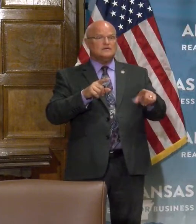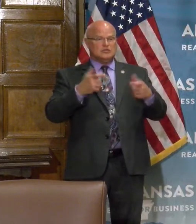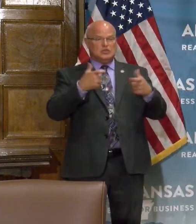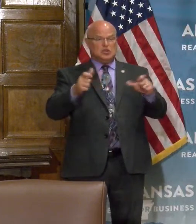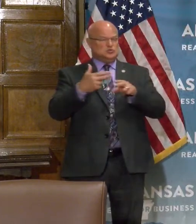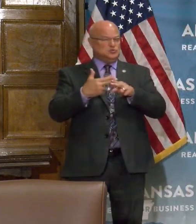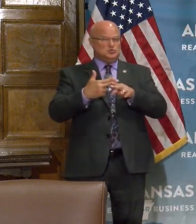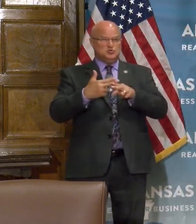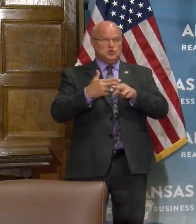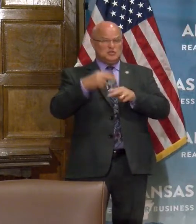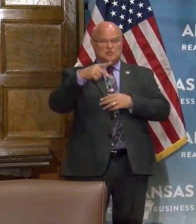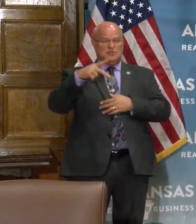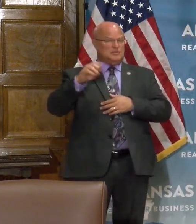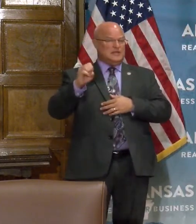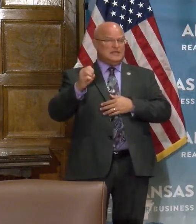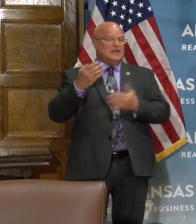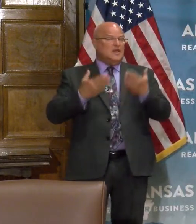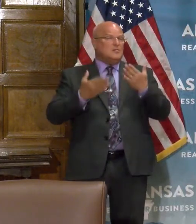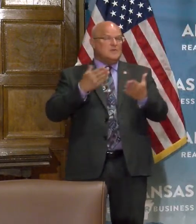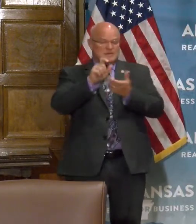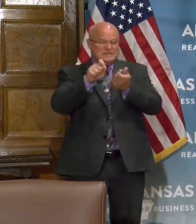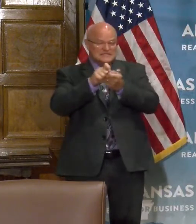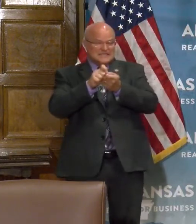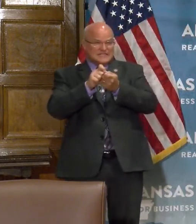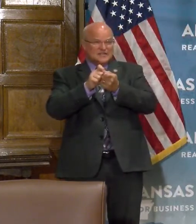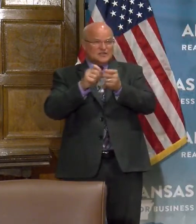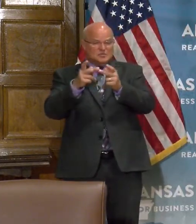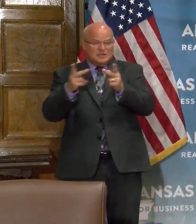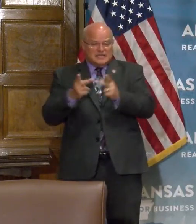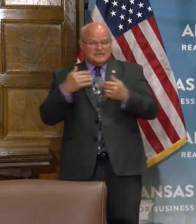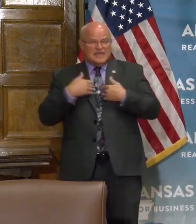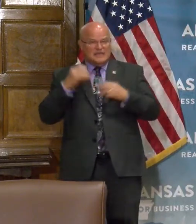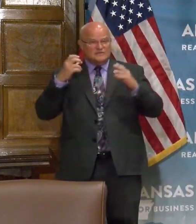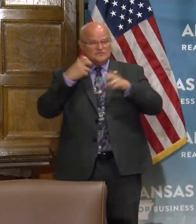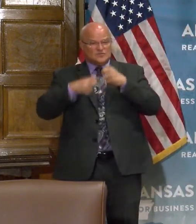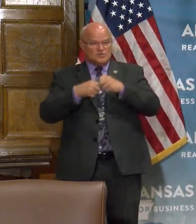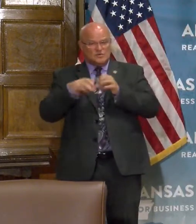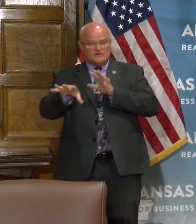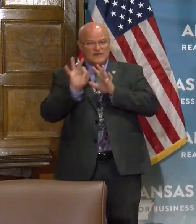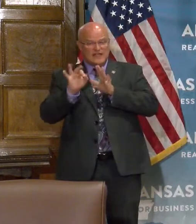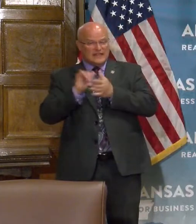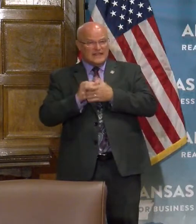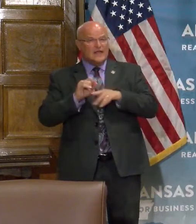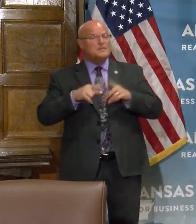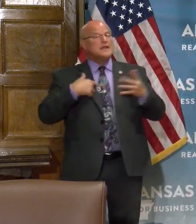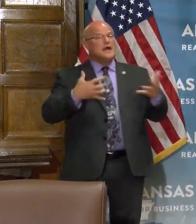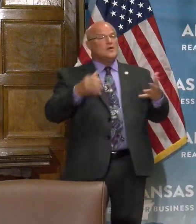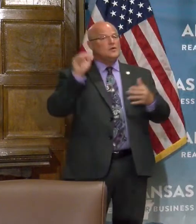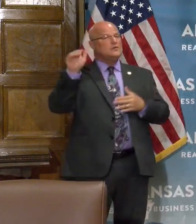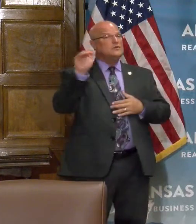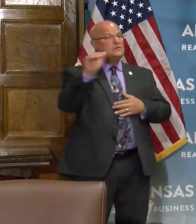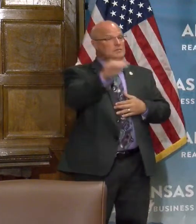large shortages of PPE. There may be particular practices that may have trouble sourcing those. I do want to remind all of those